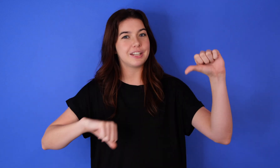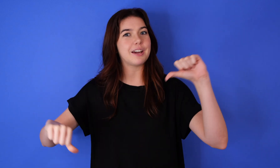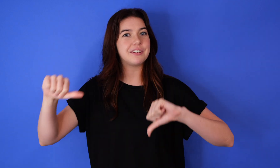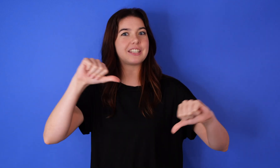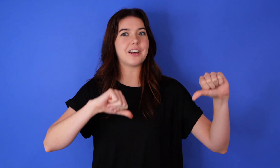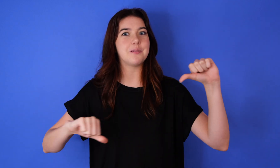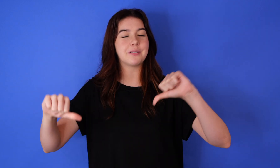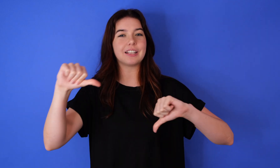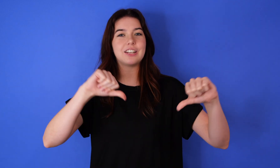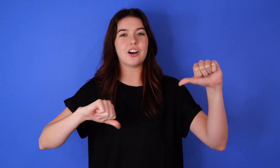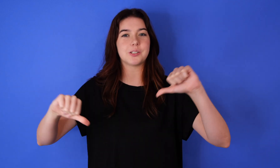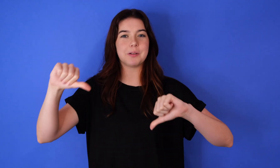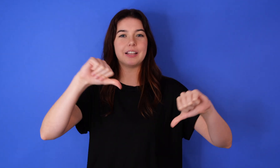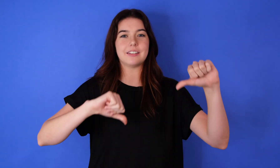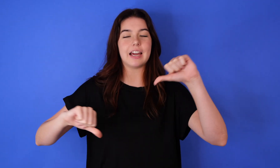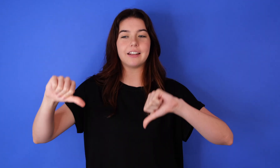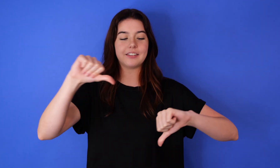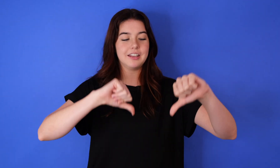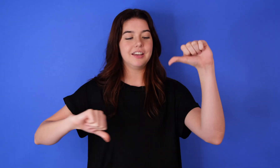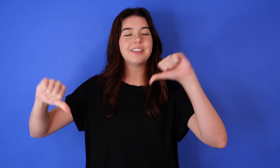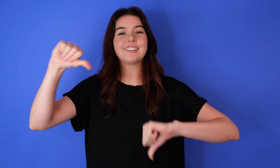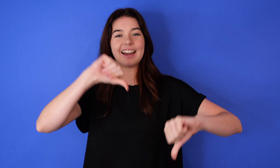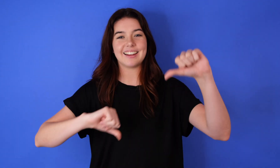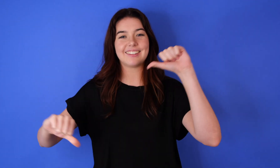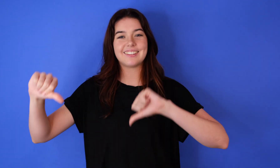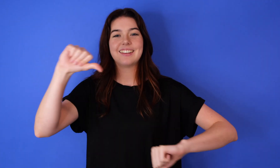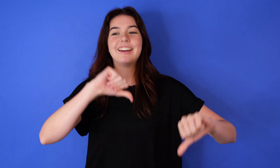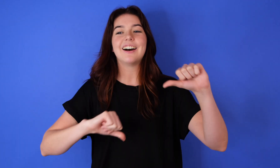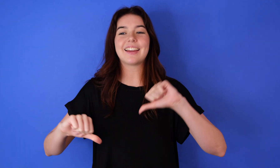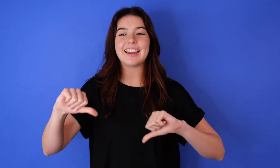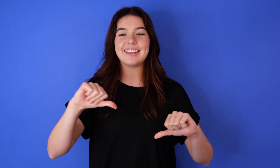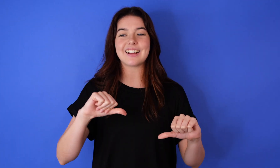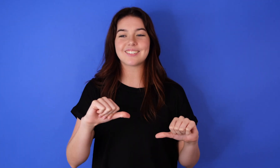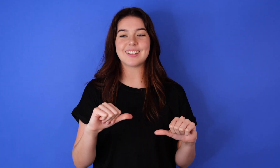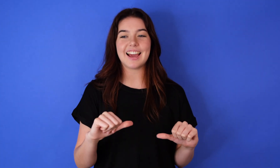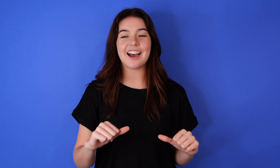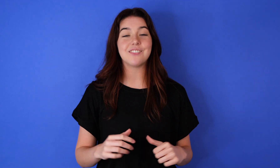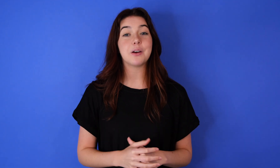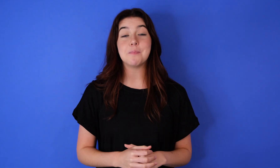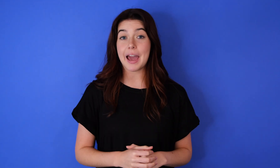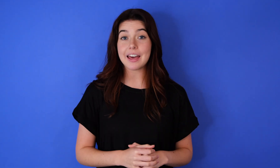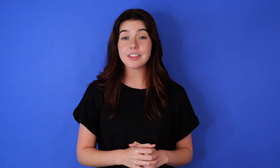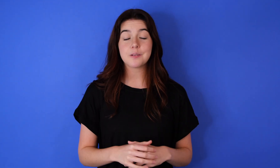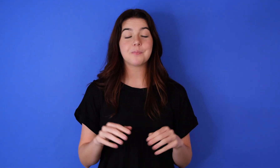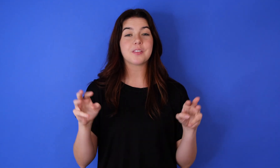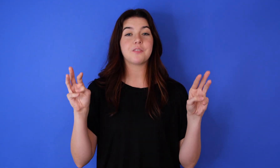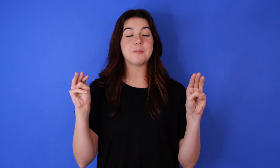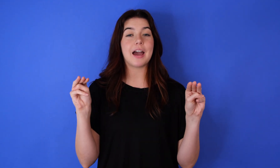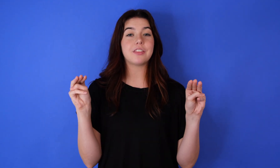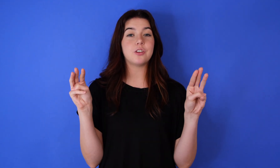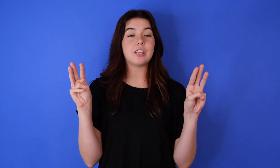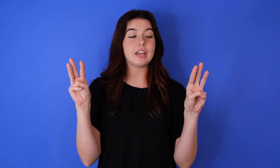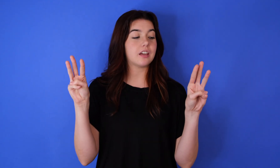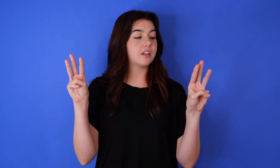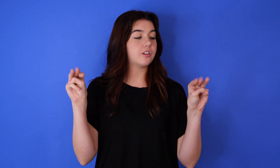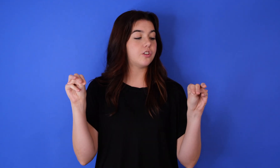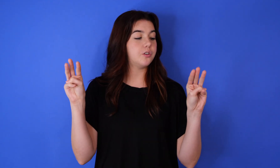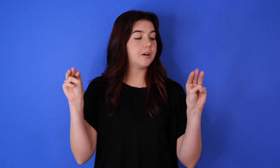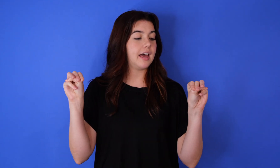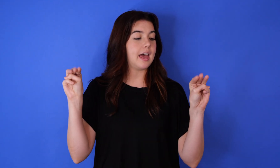definitely tell I'm really knowledgeable on science. Science. Okay, next we have math. For math, you take 2